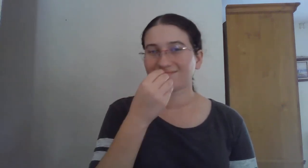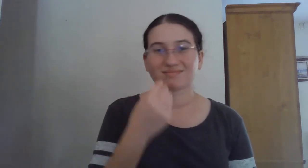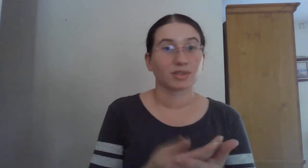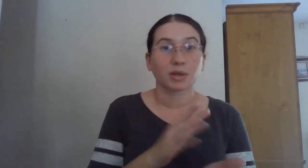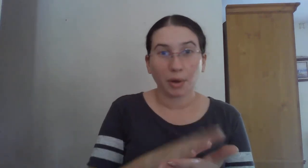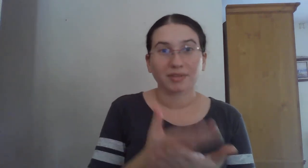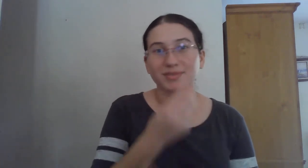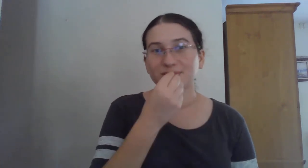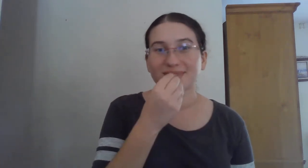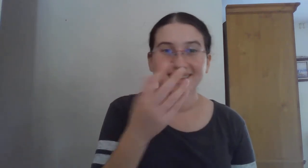Cook food.